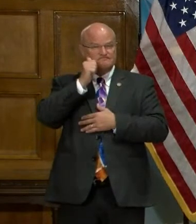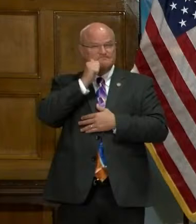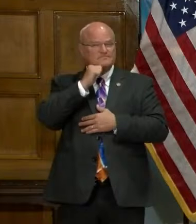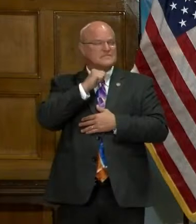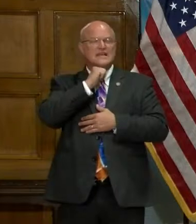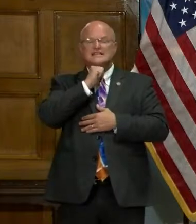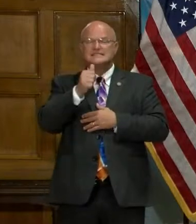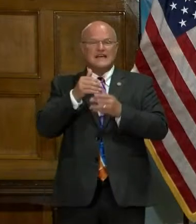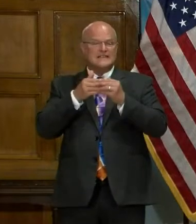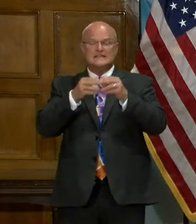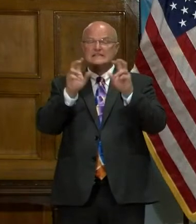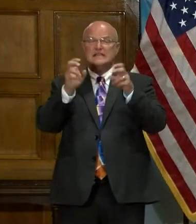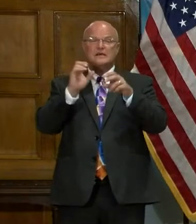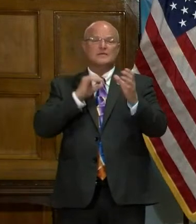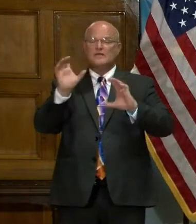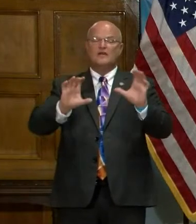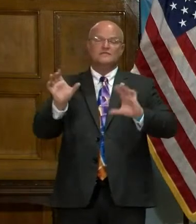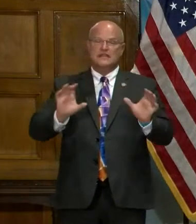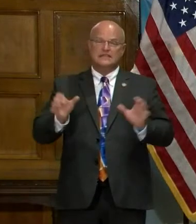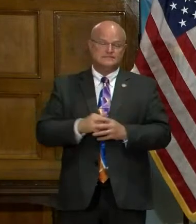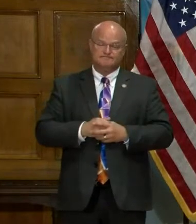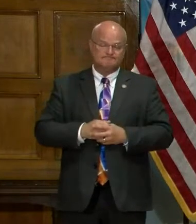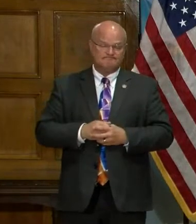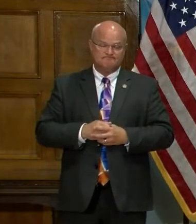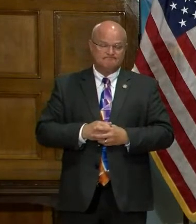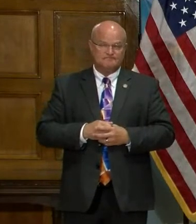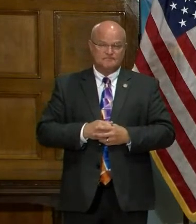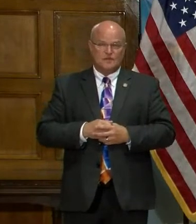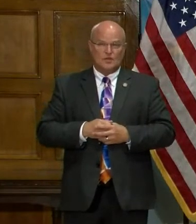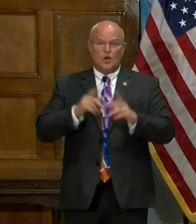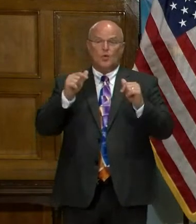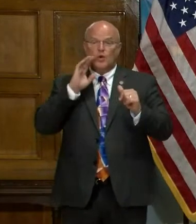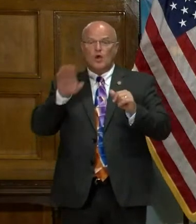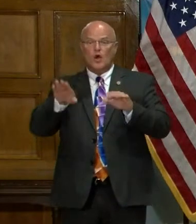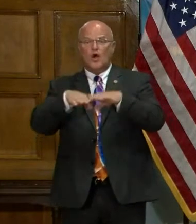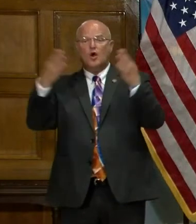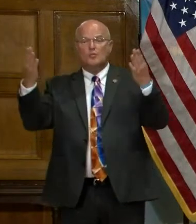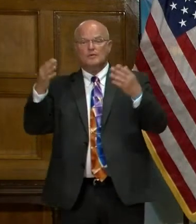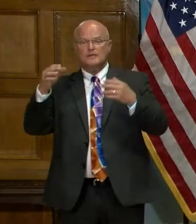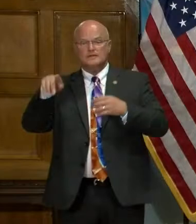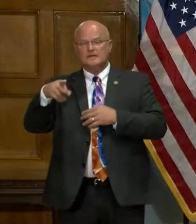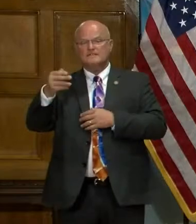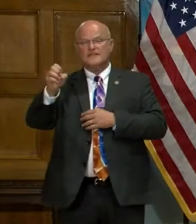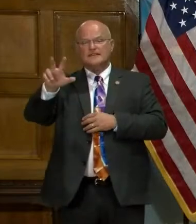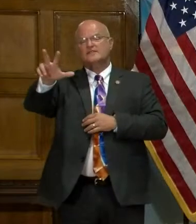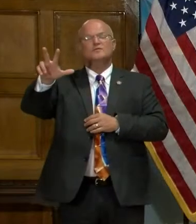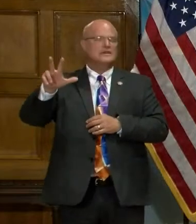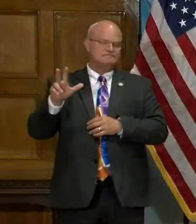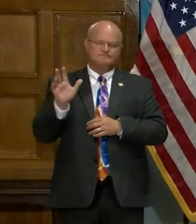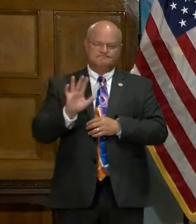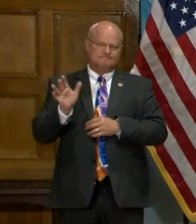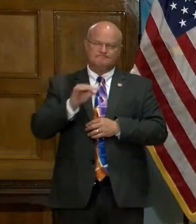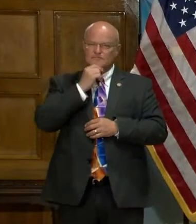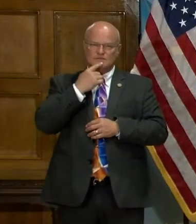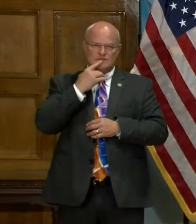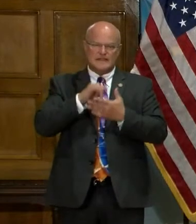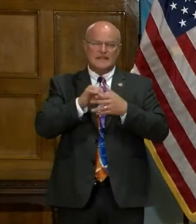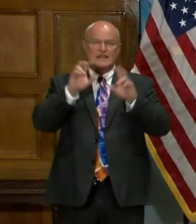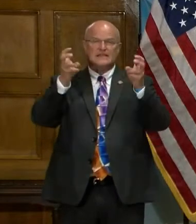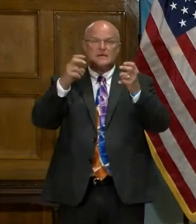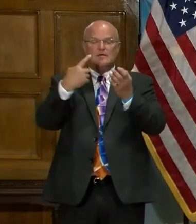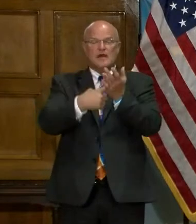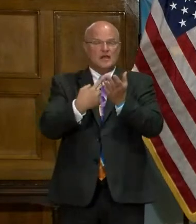that's not the lead topic of our conversation, is when are we going to get to lift some additional restrictions. The topic